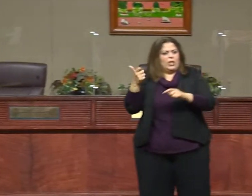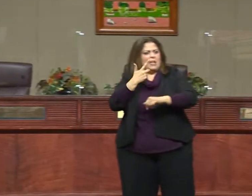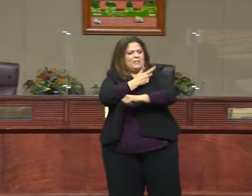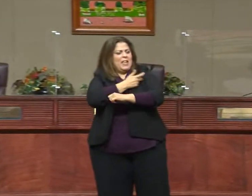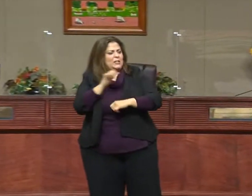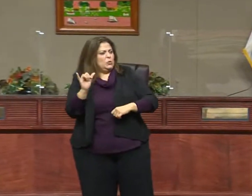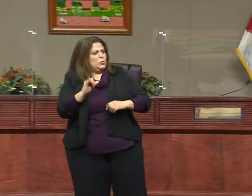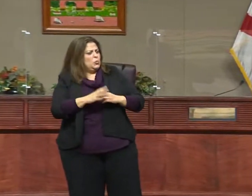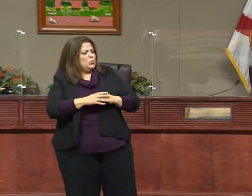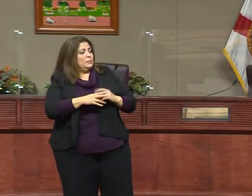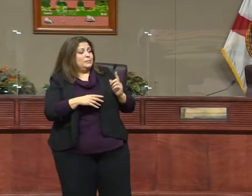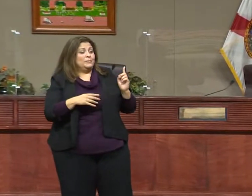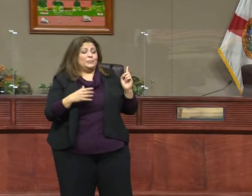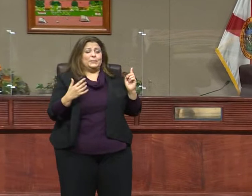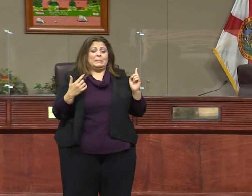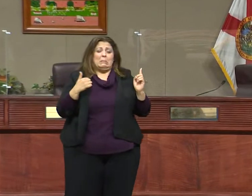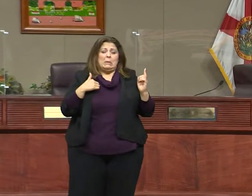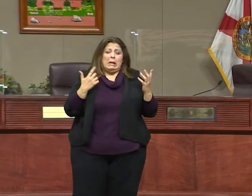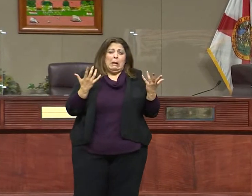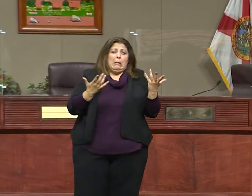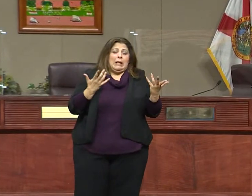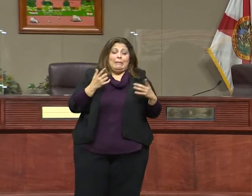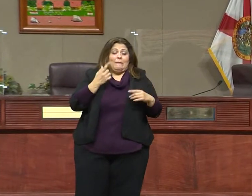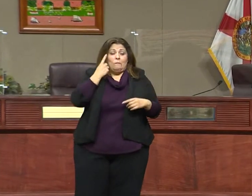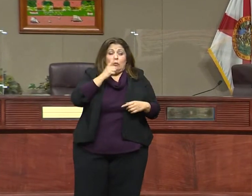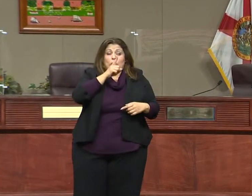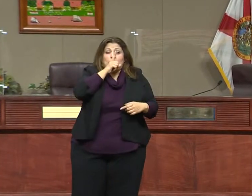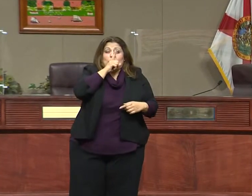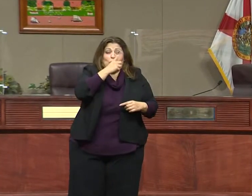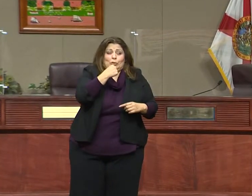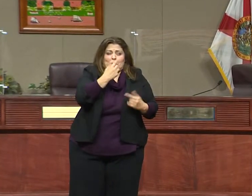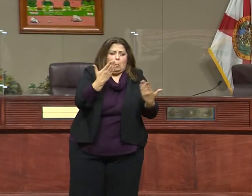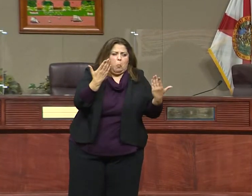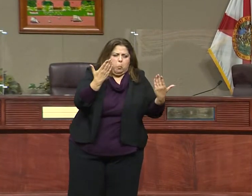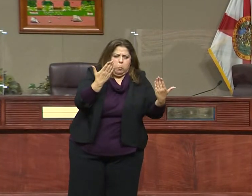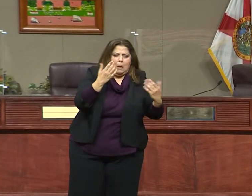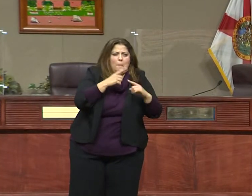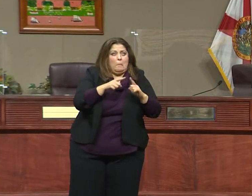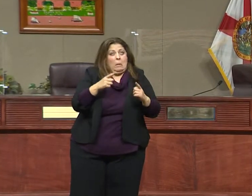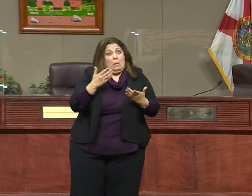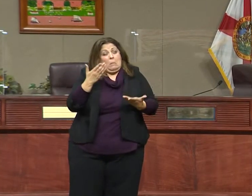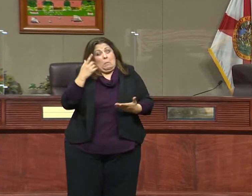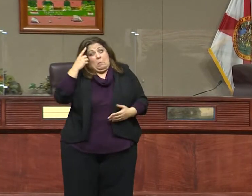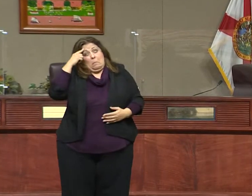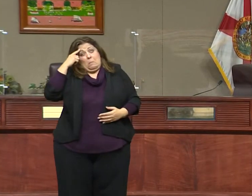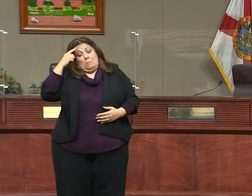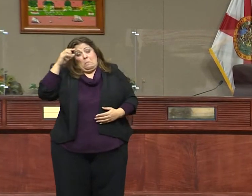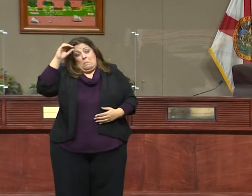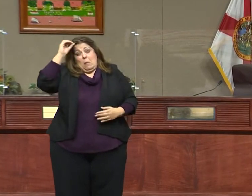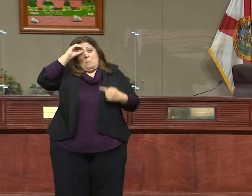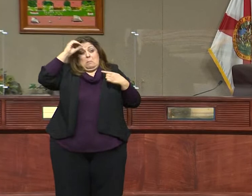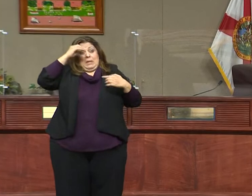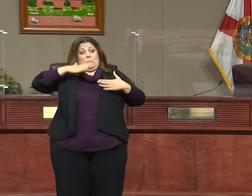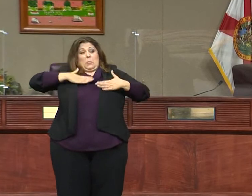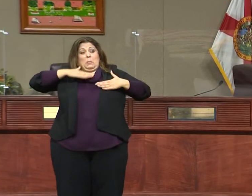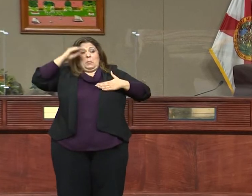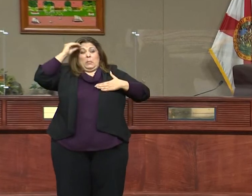It's mere speculation on our part, but more than likely has had some effect on